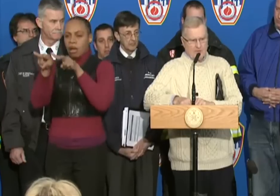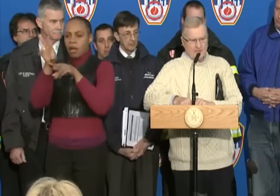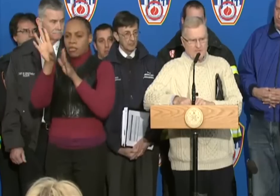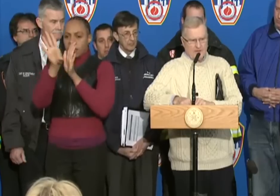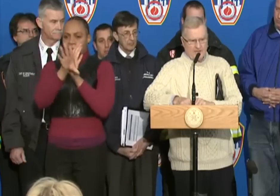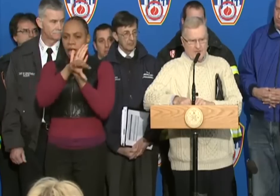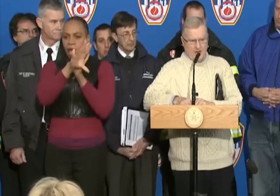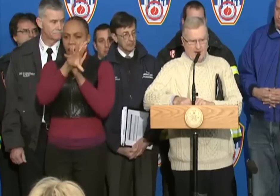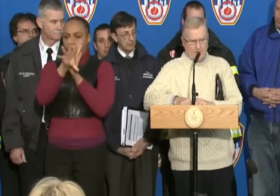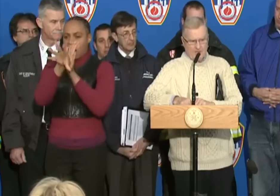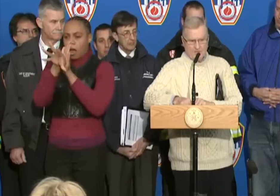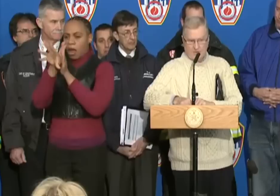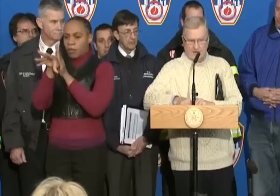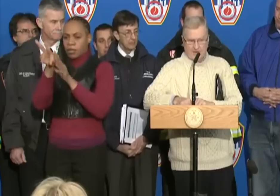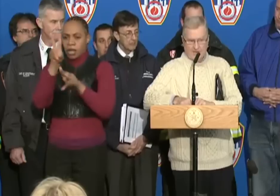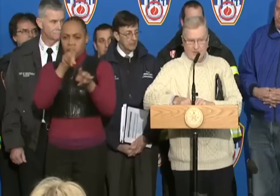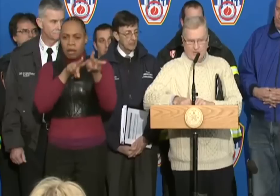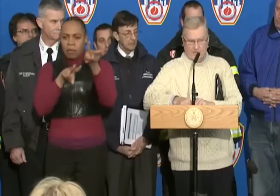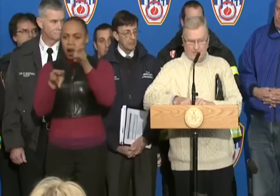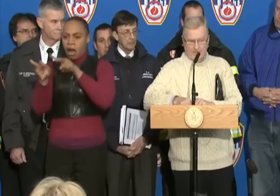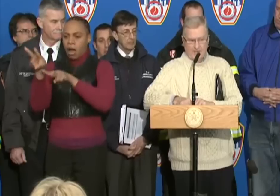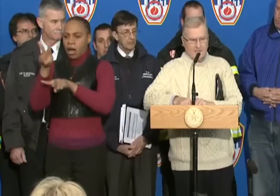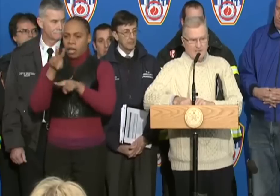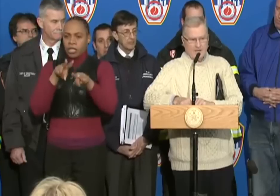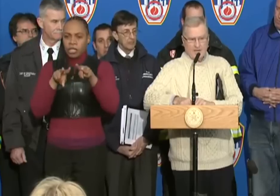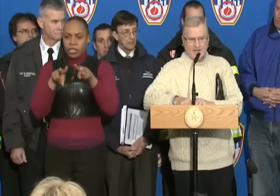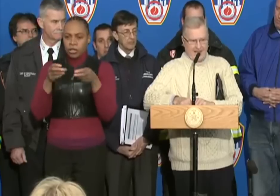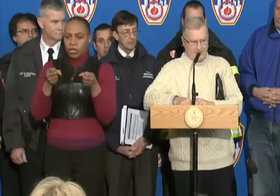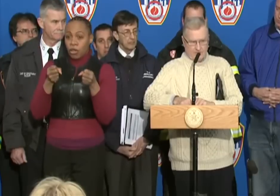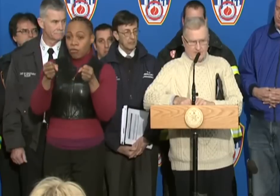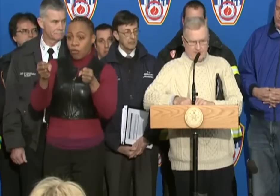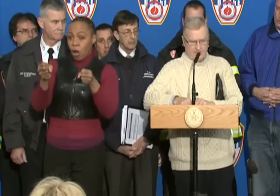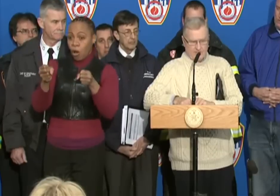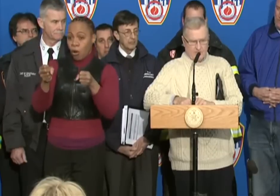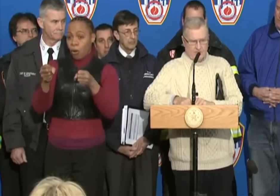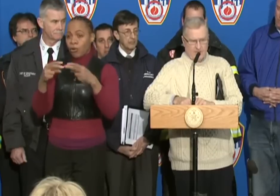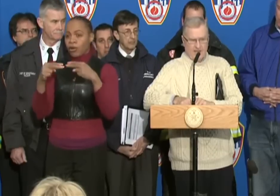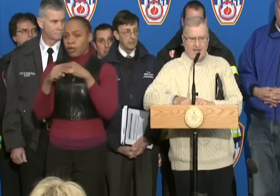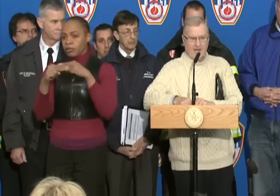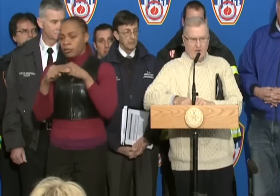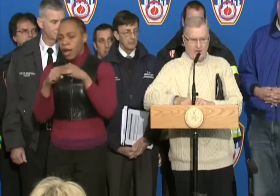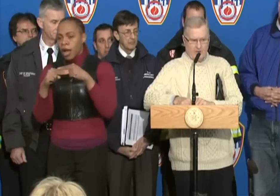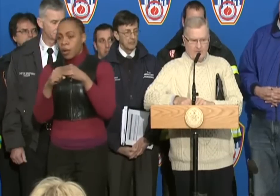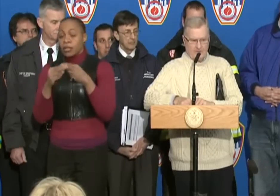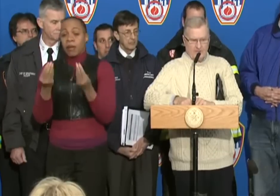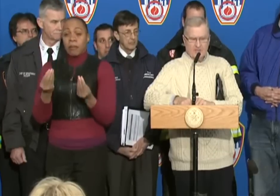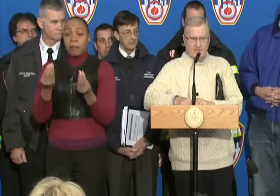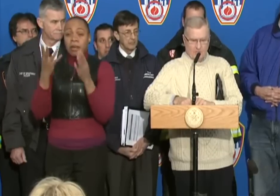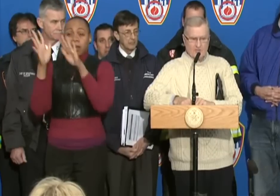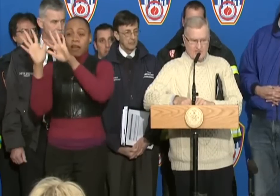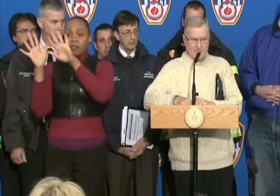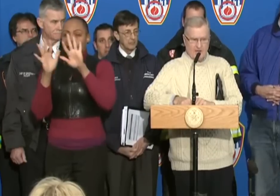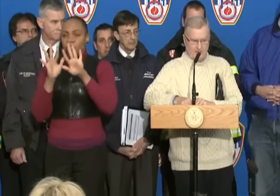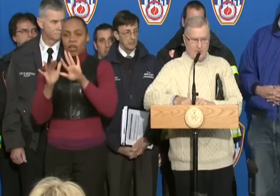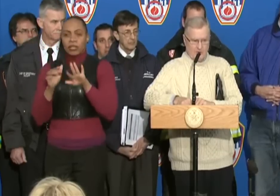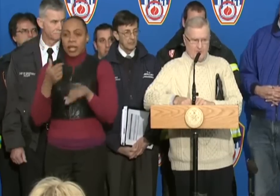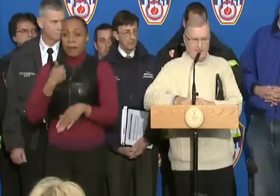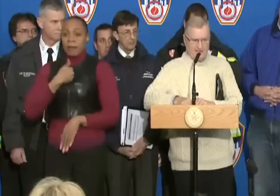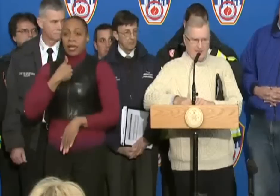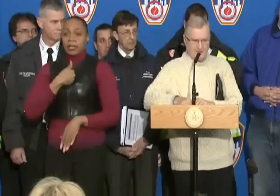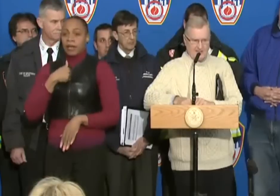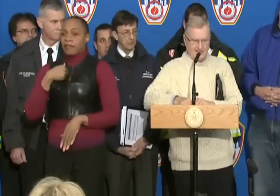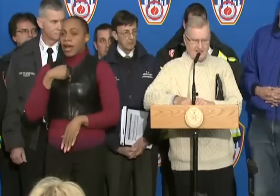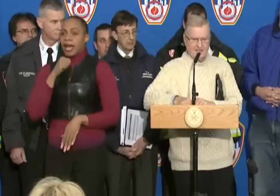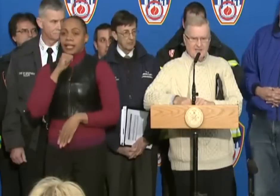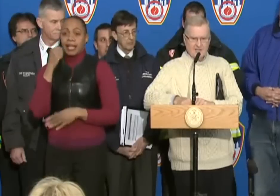monitoring roadways, many of them highways where I have a lot of equipment on, a lot during a snowstorm, and I quite often don't see my own equipment,